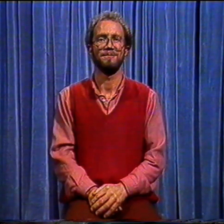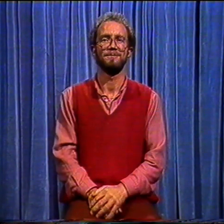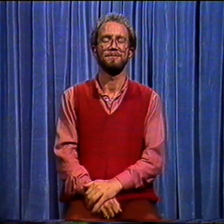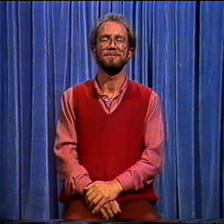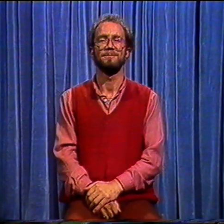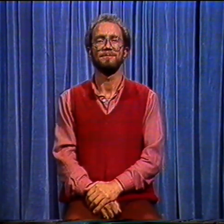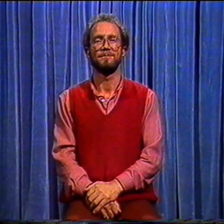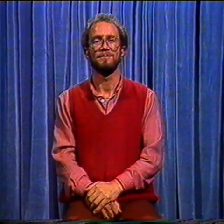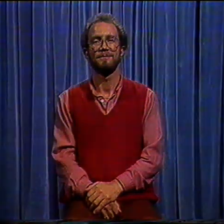two signs.